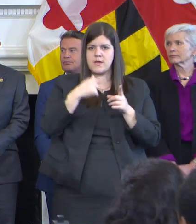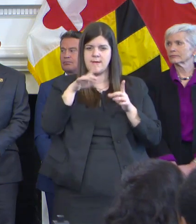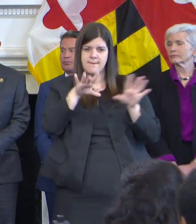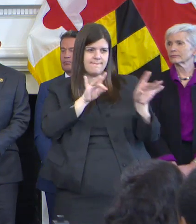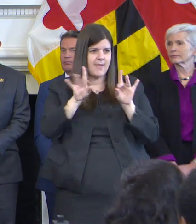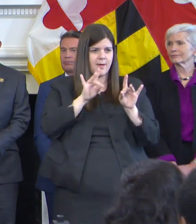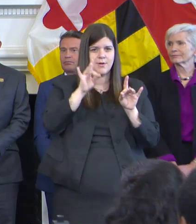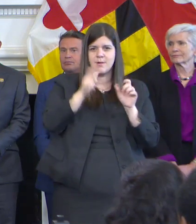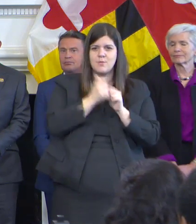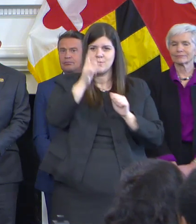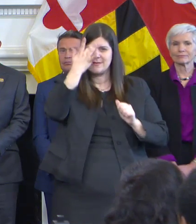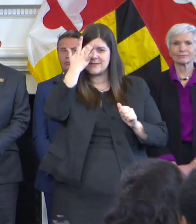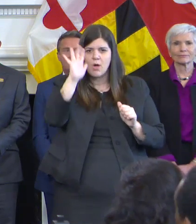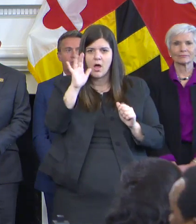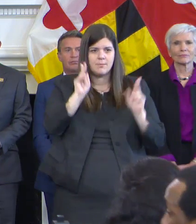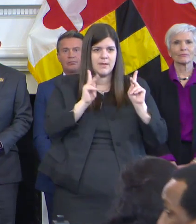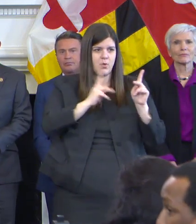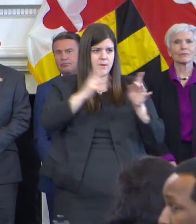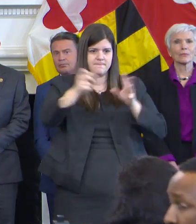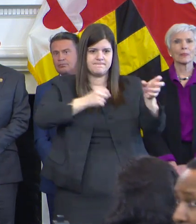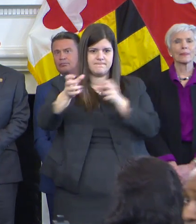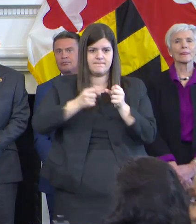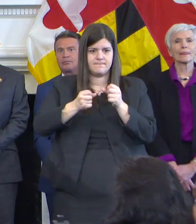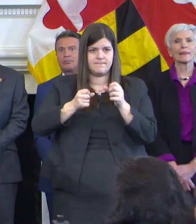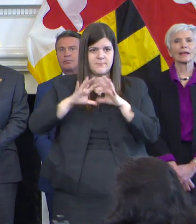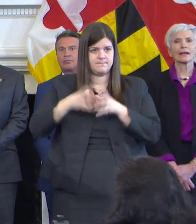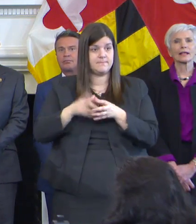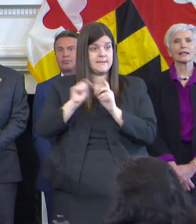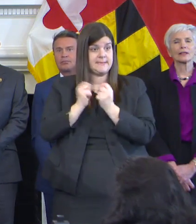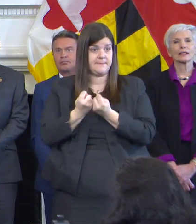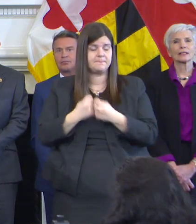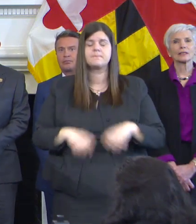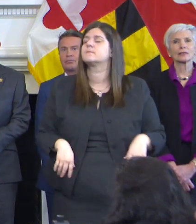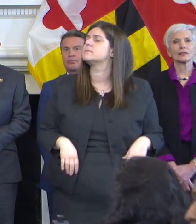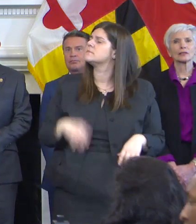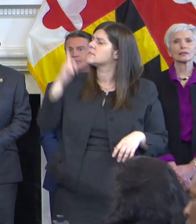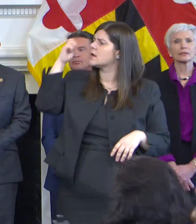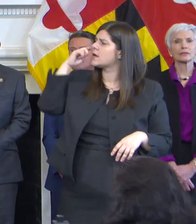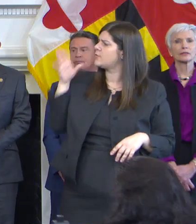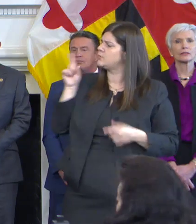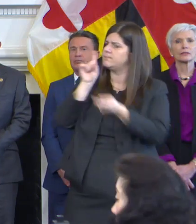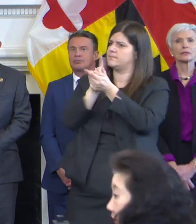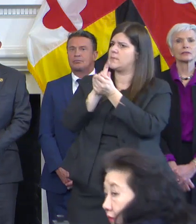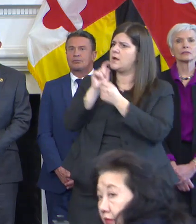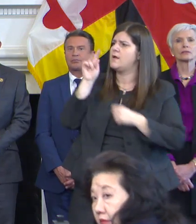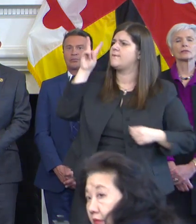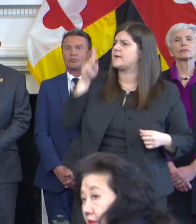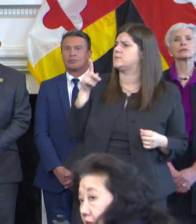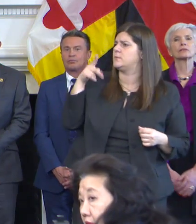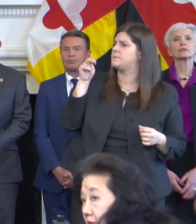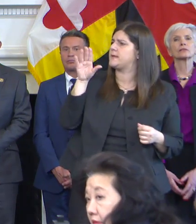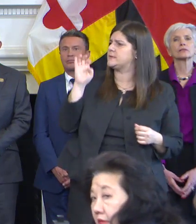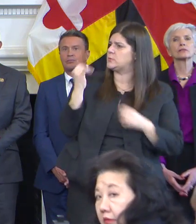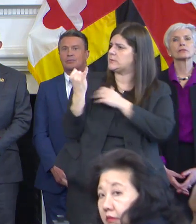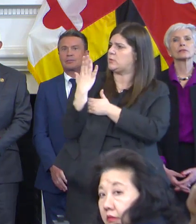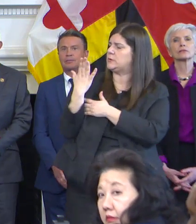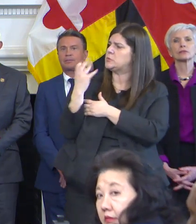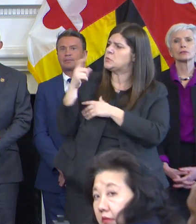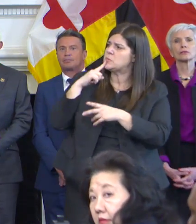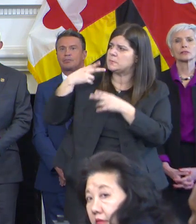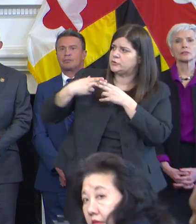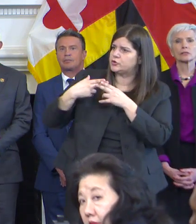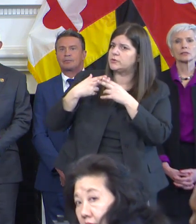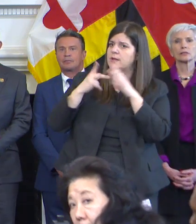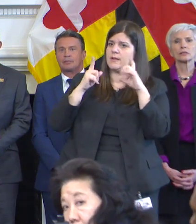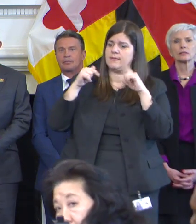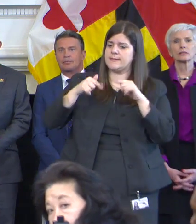into the room. Governor, with your meeting with the Vice President today, you have said that the administration is communicating in ways